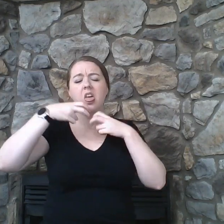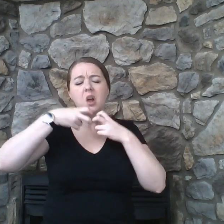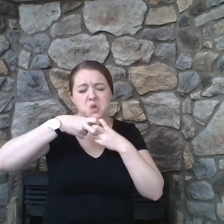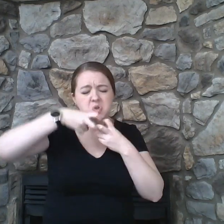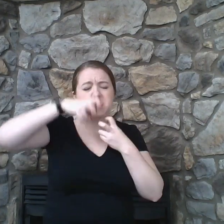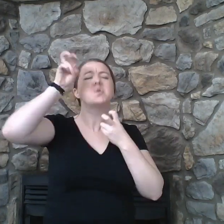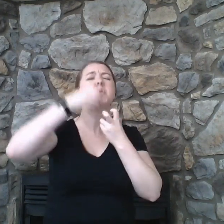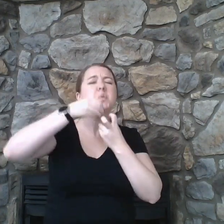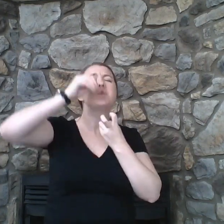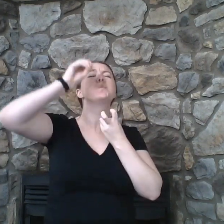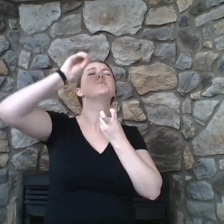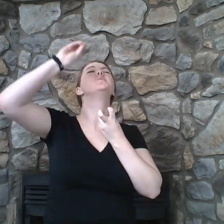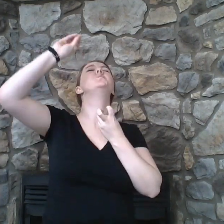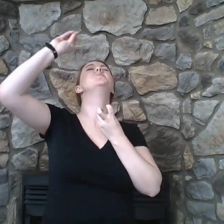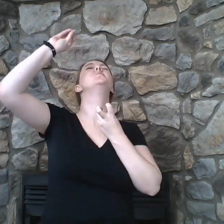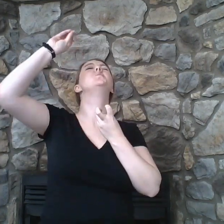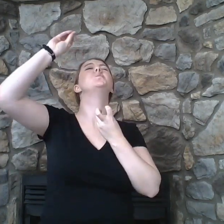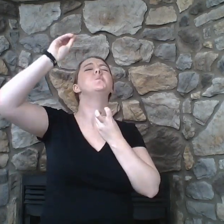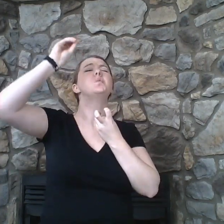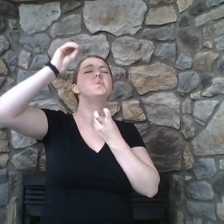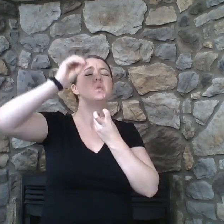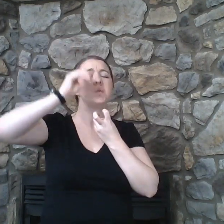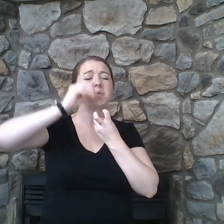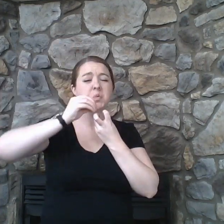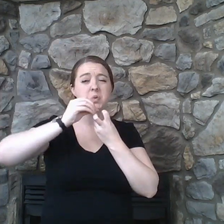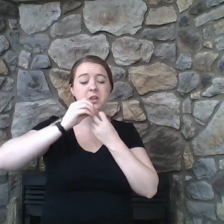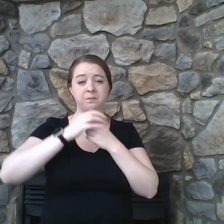tongue and howled,